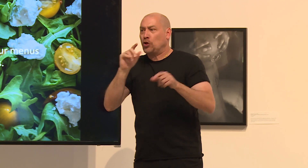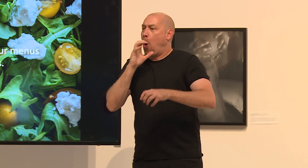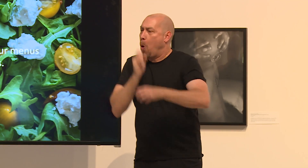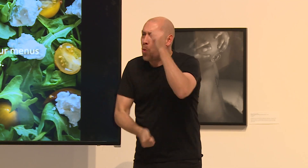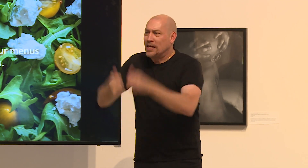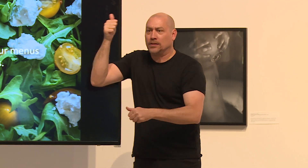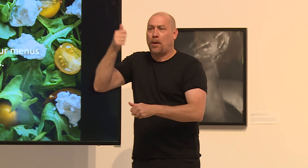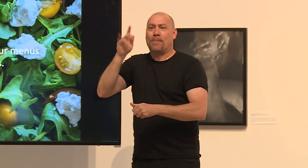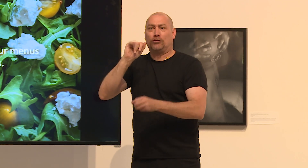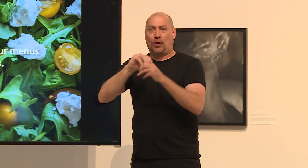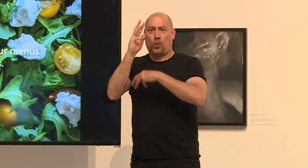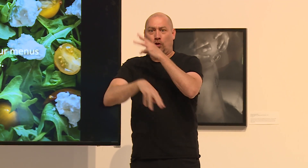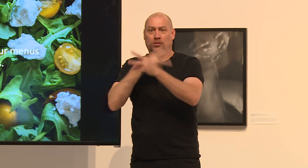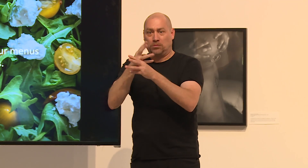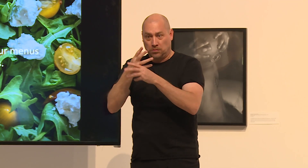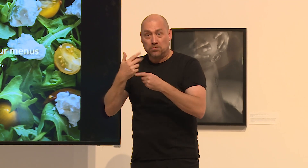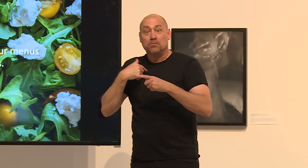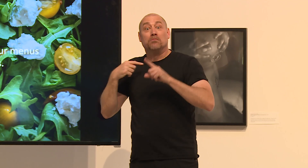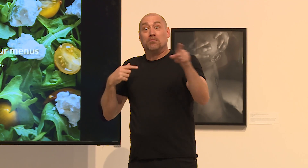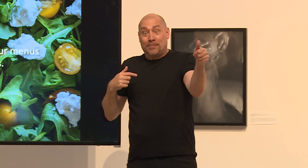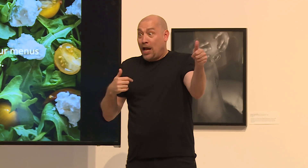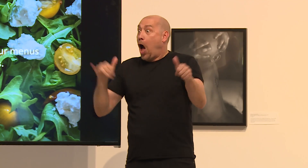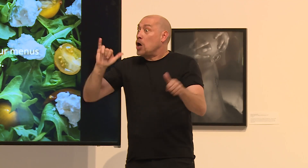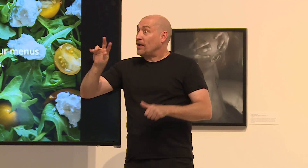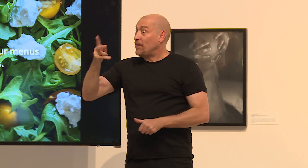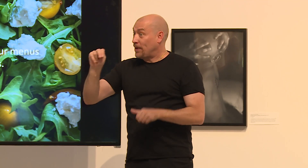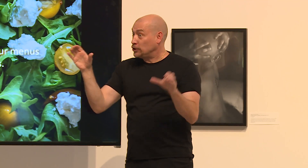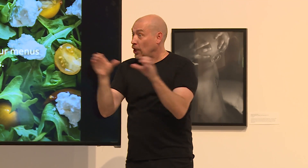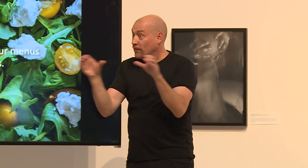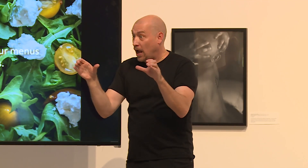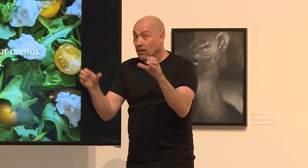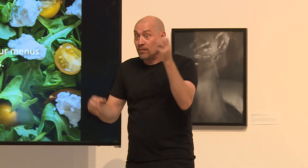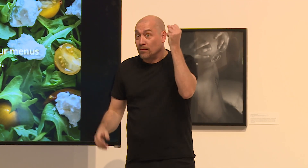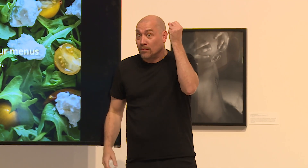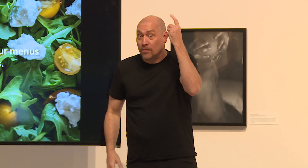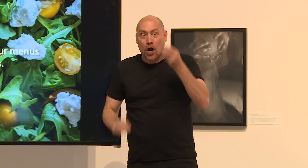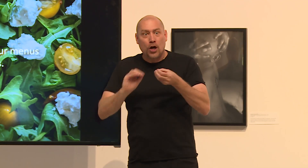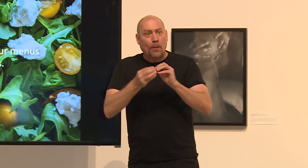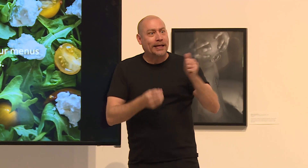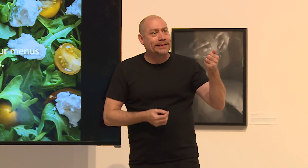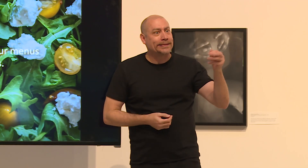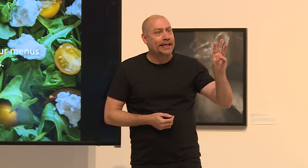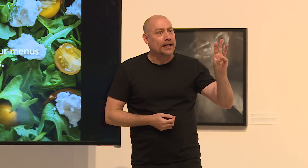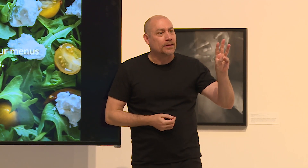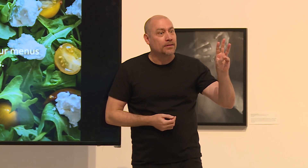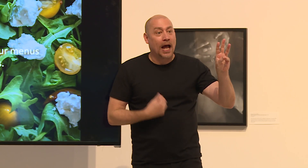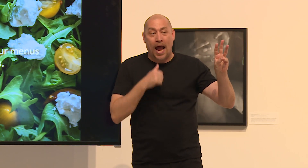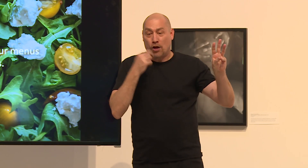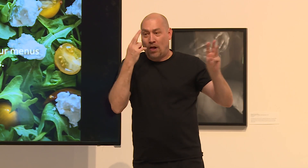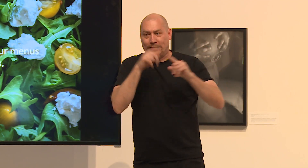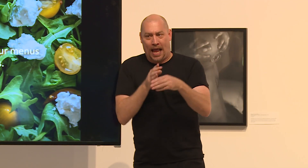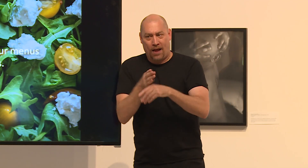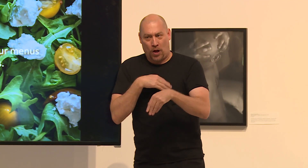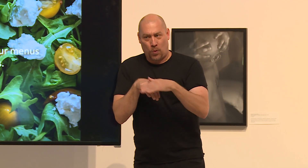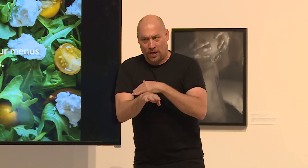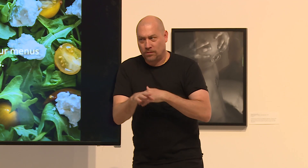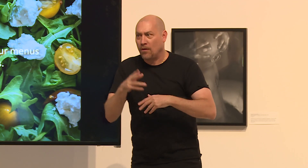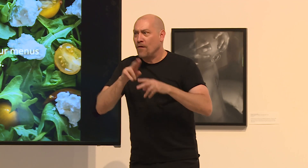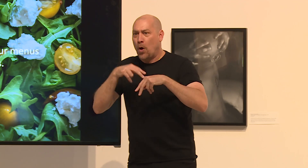It is the oldest one in the world, and it has this certification. Certified before